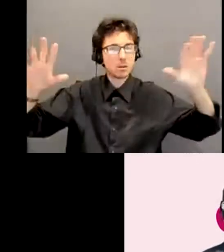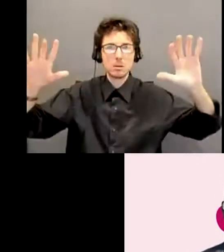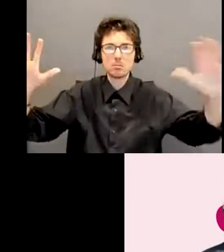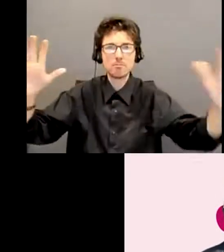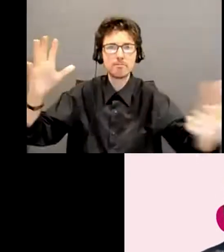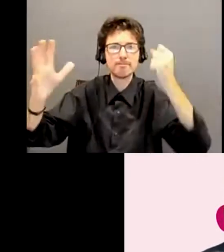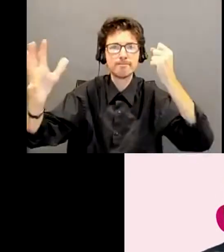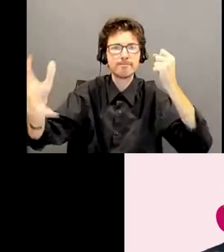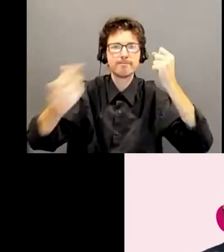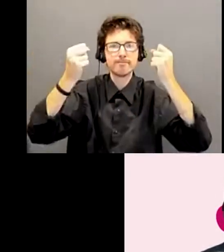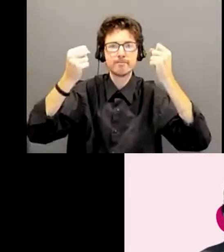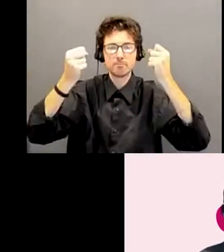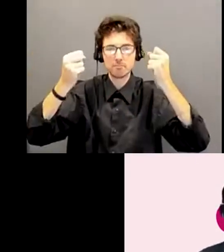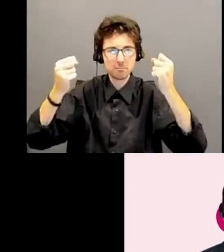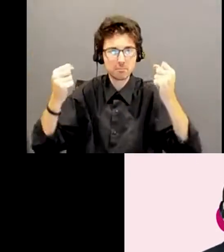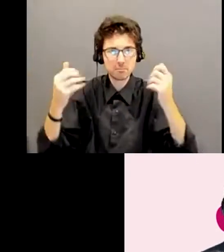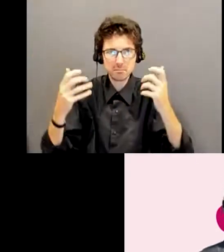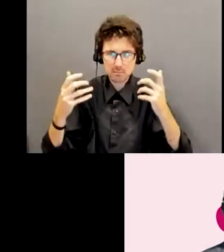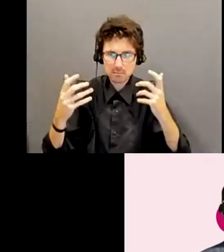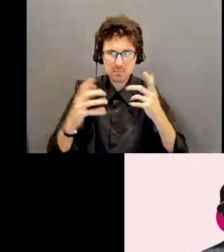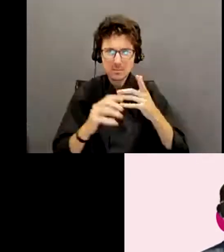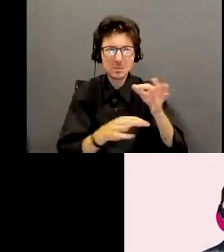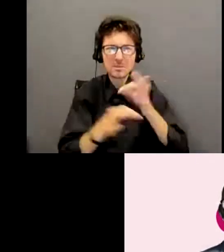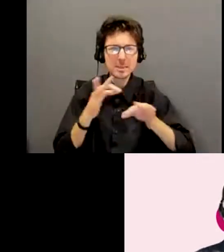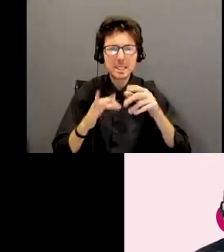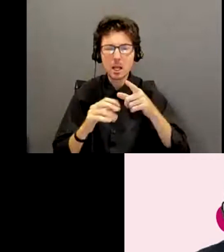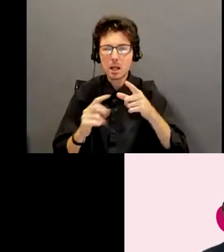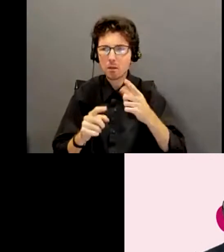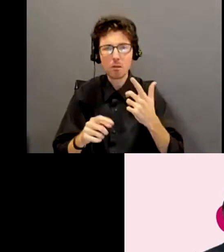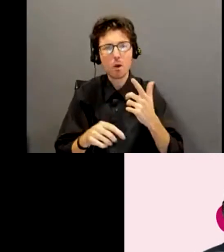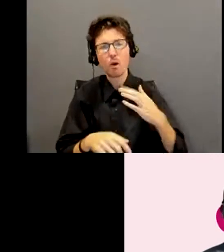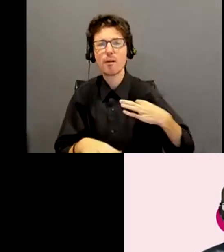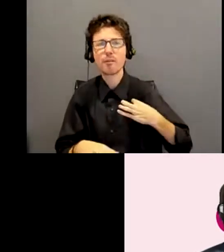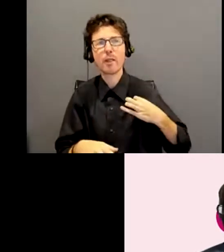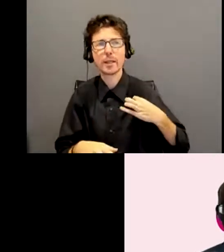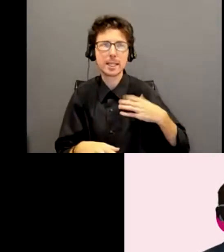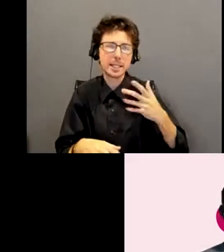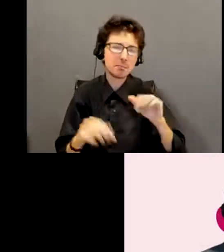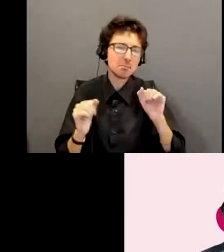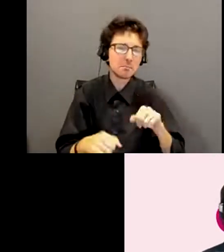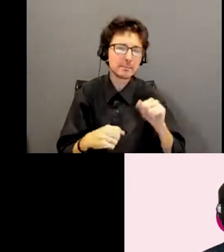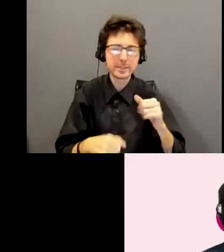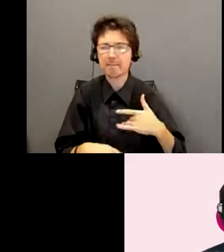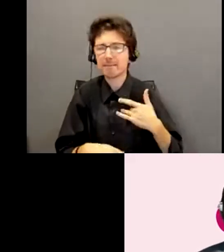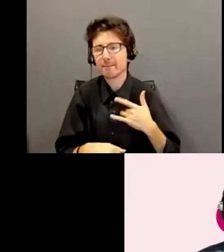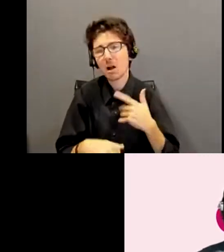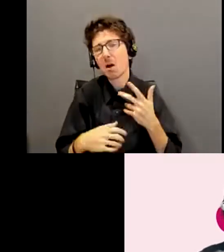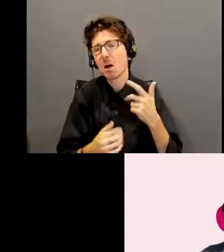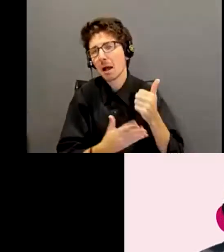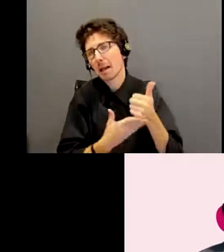volunteers, but we want them to be employment. We want to give them a salary, a wage